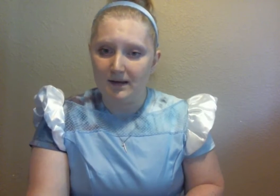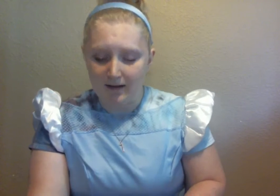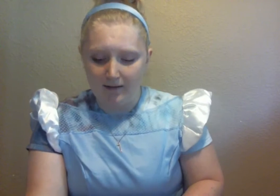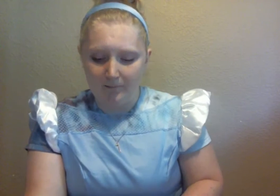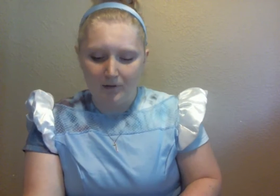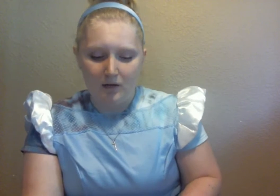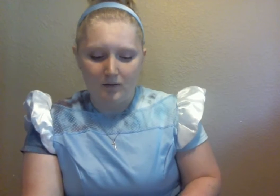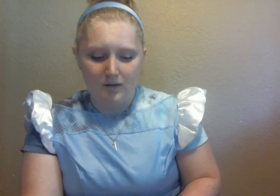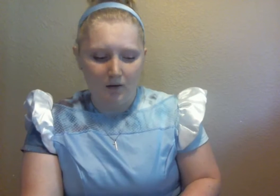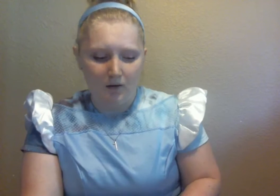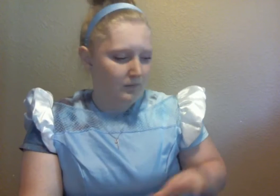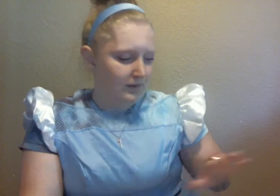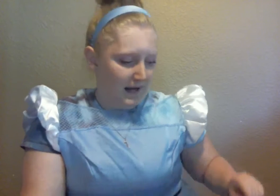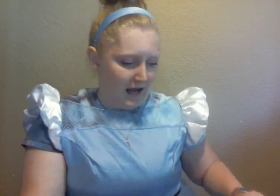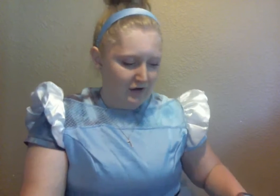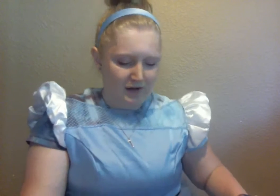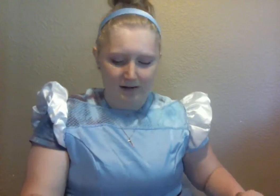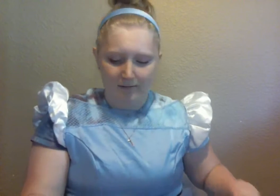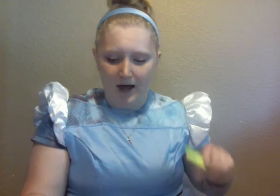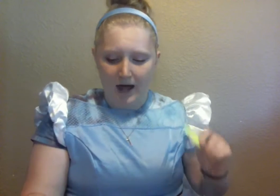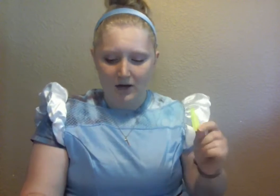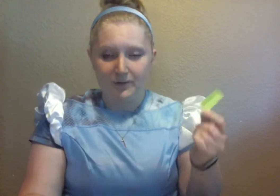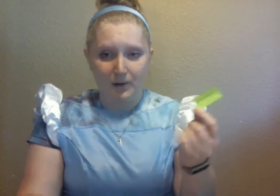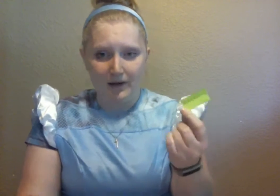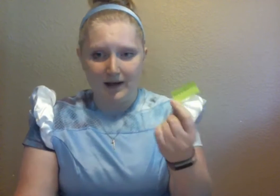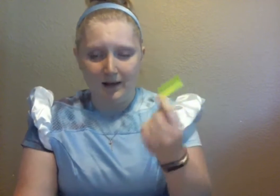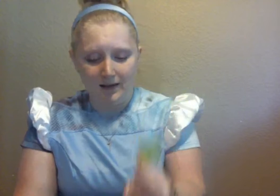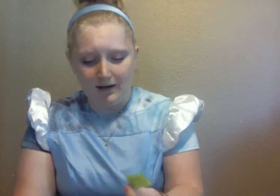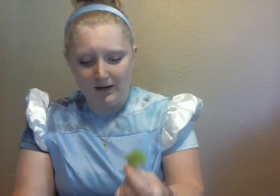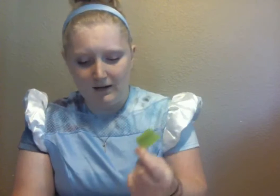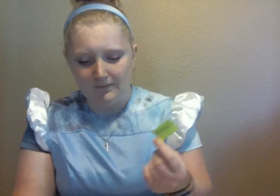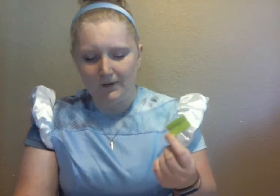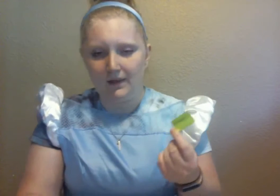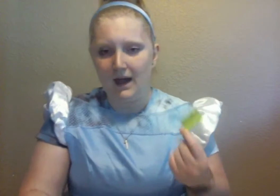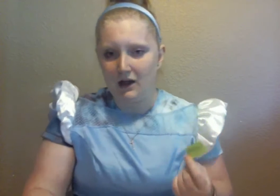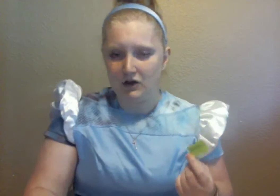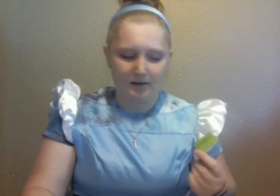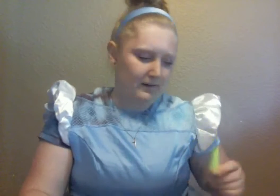missing. So, like adjective, I just wrote in hilarious for the adjective.